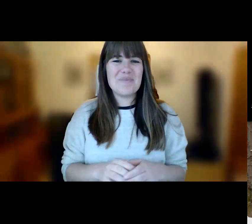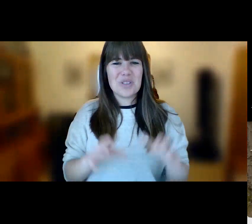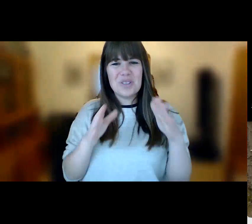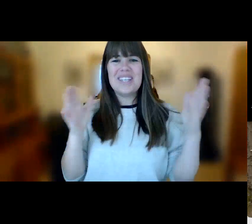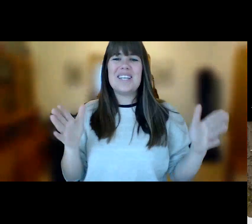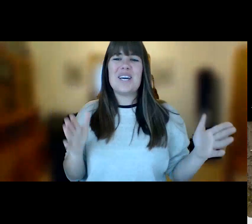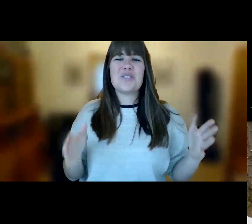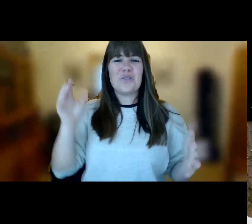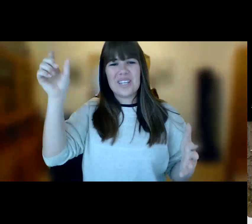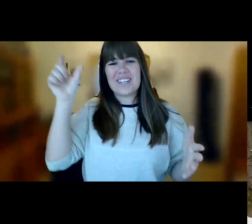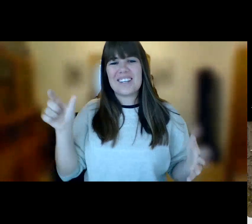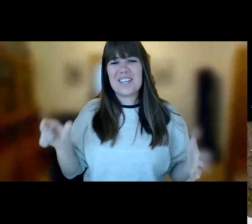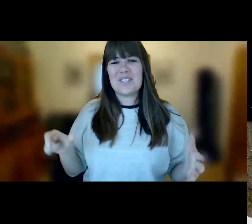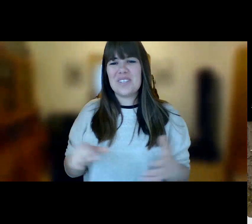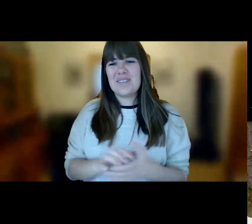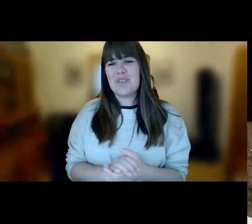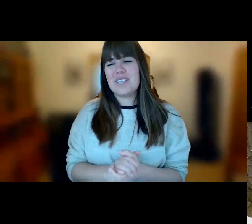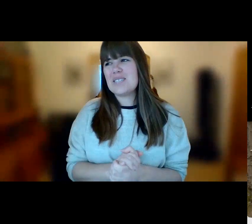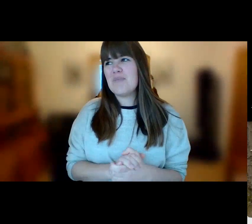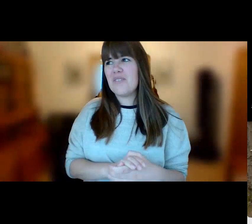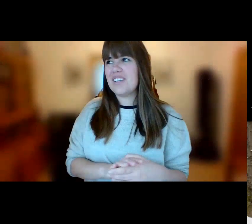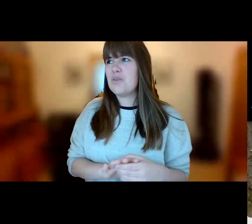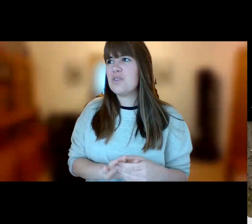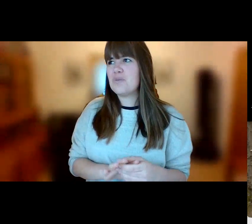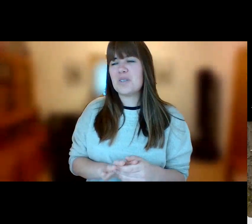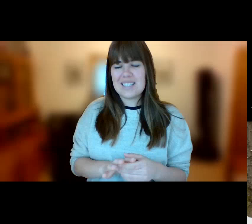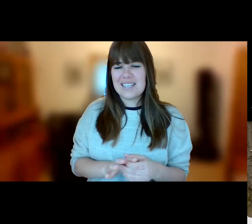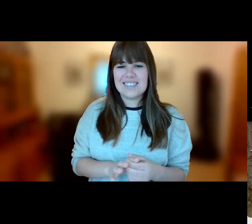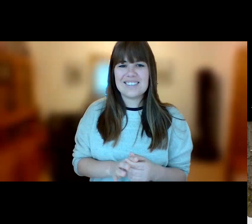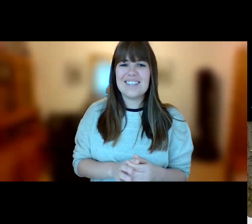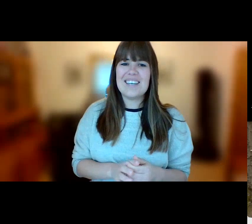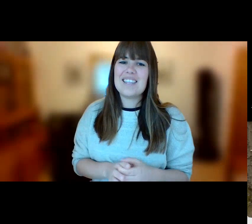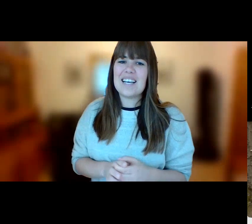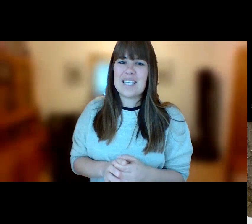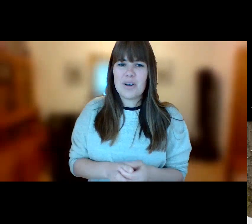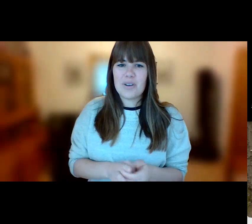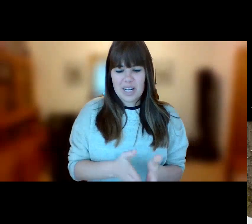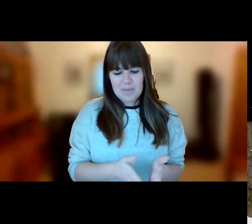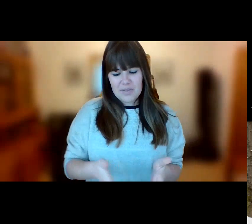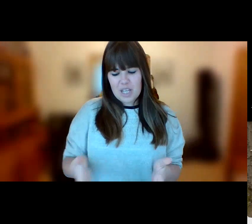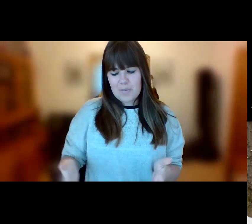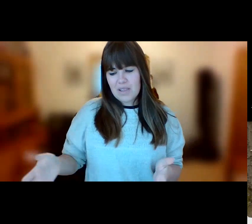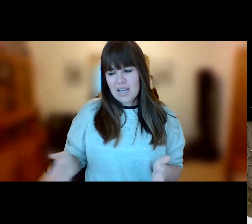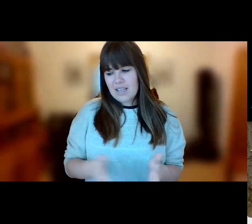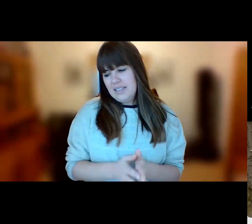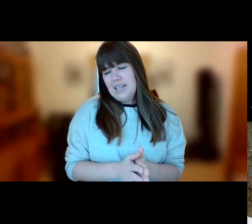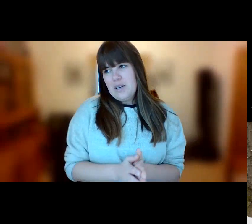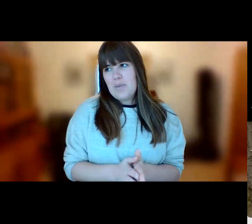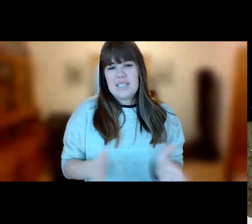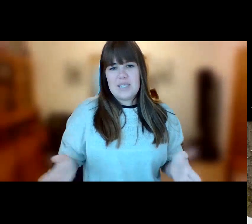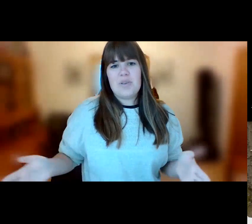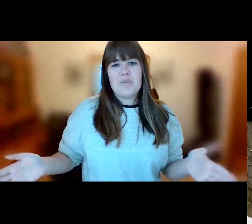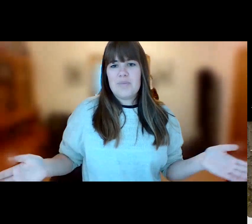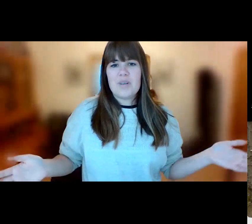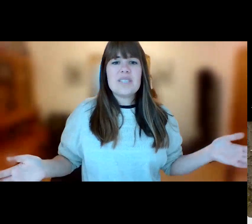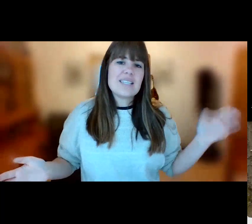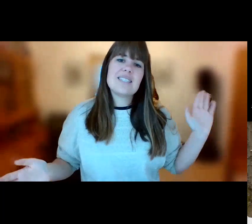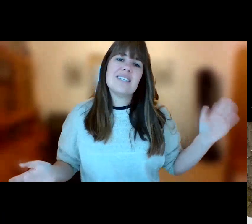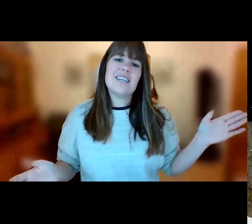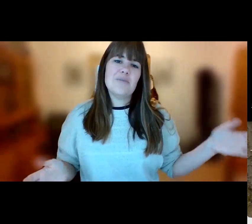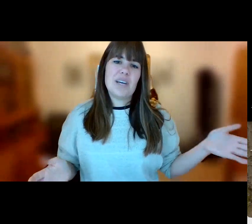create a tool that kind of goes through that process. But I think knowing your organisation, that's how I'd recommend it. Think about that